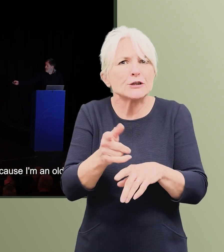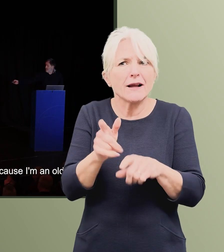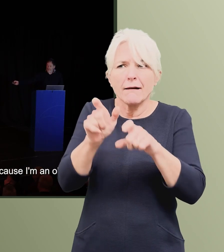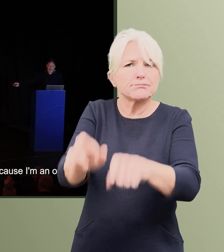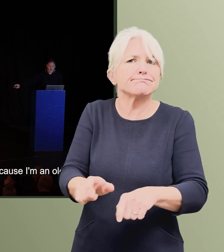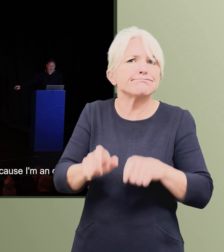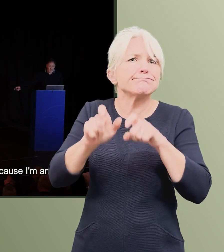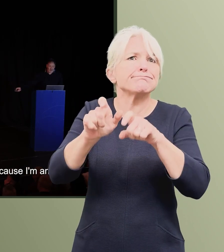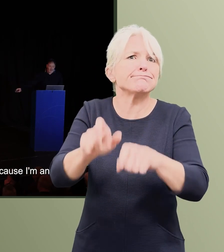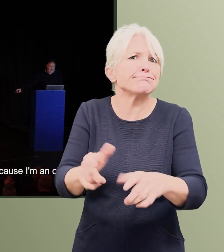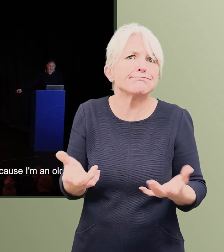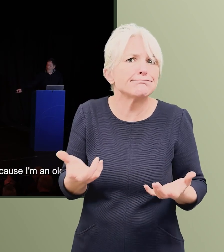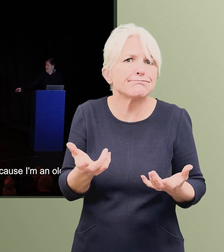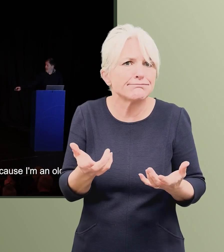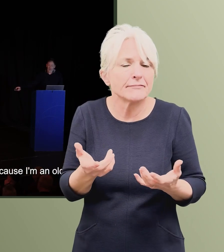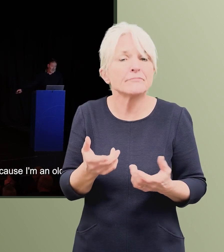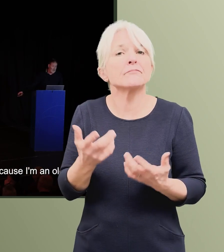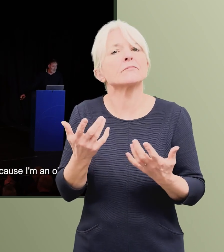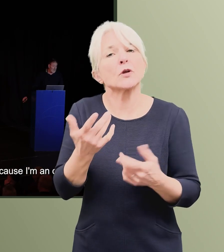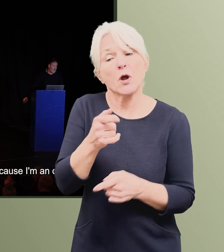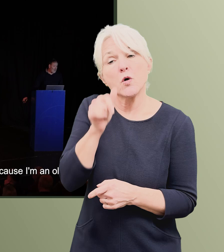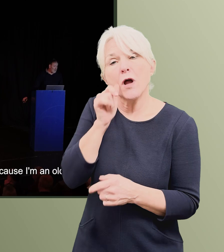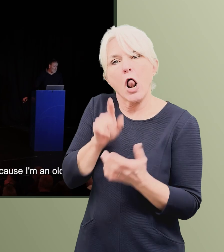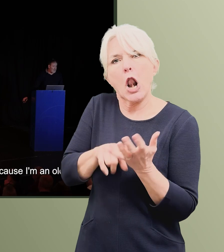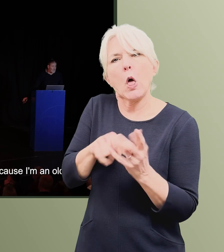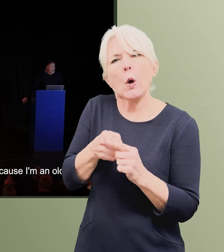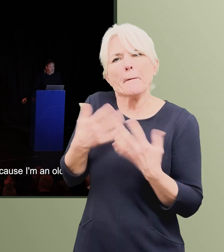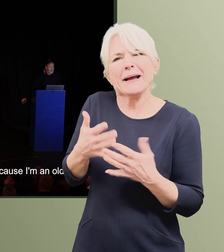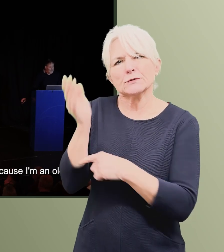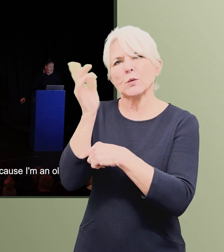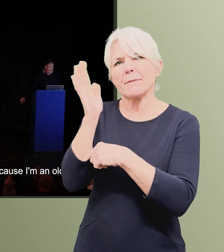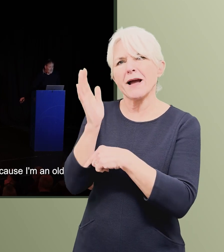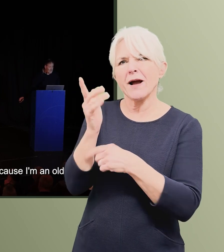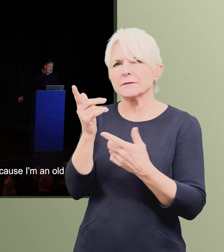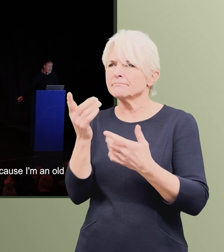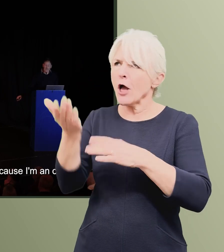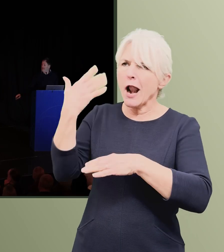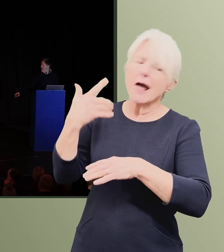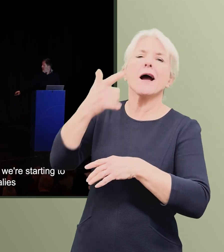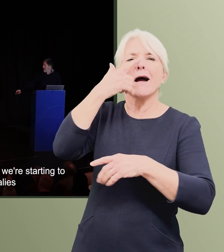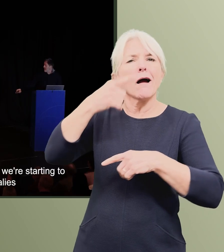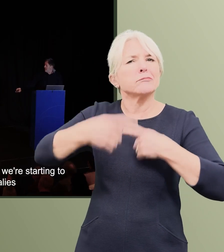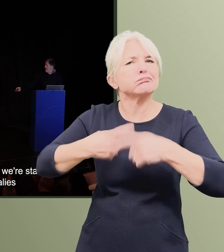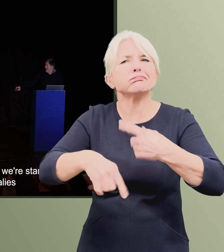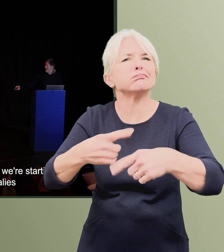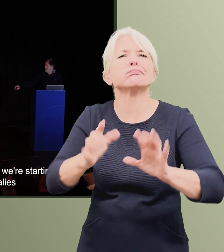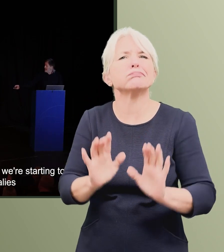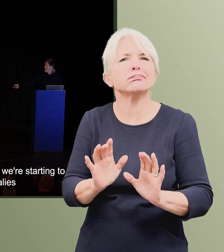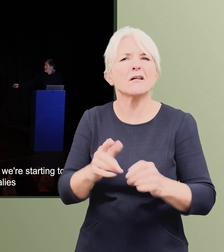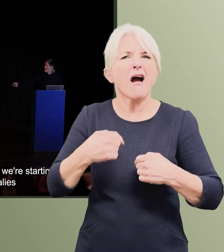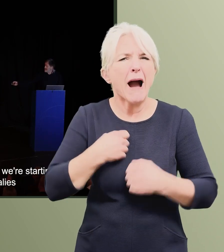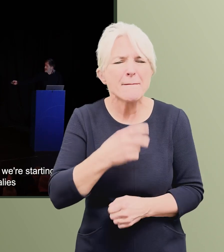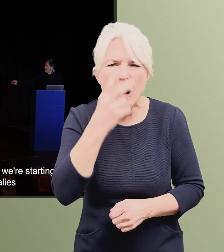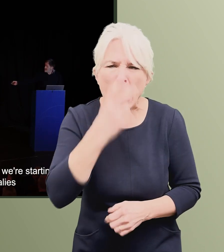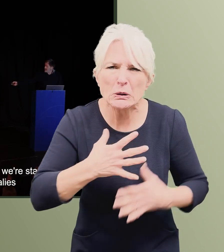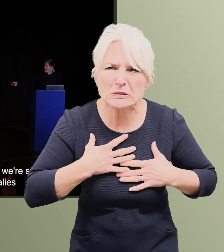the stratigraphy is quite shallow, which I quite like because I'm an old git and I don't like digging I get a terrible backache.